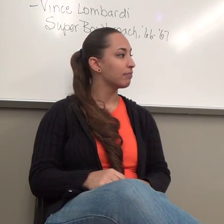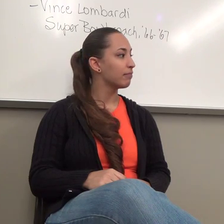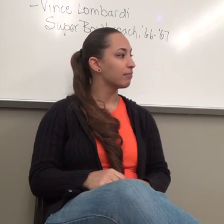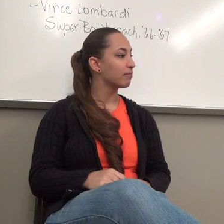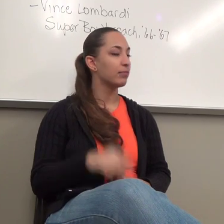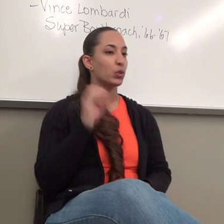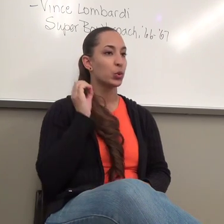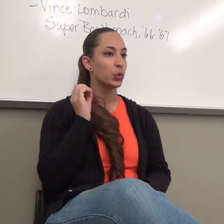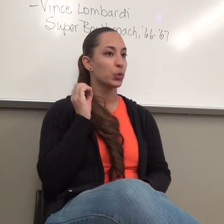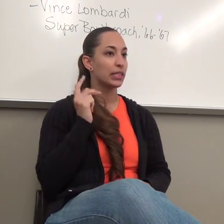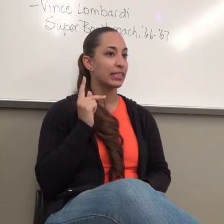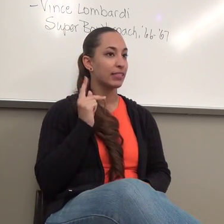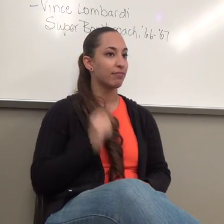Okay. Now,